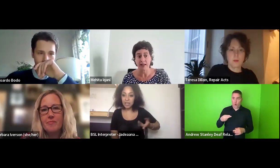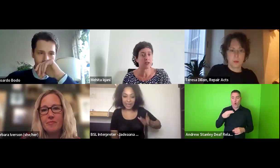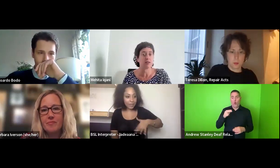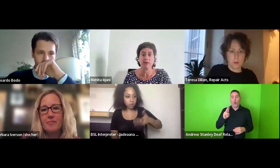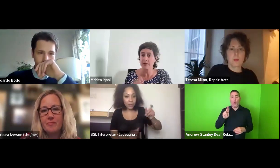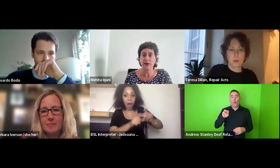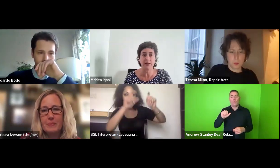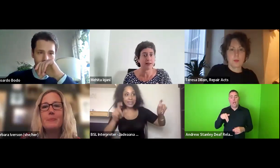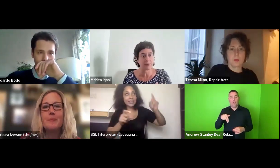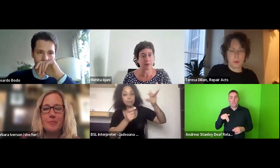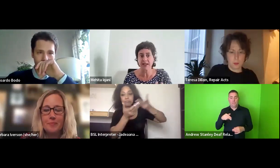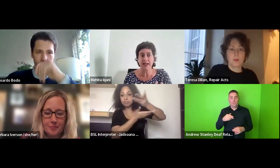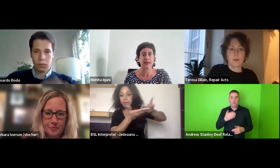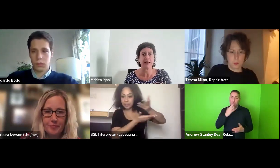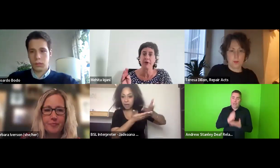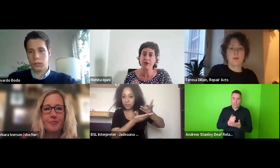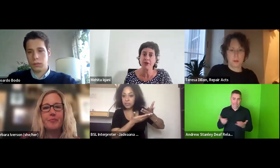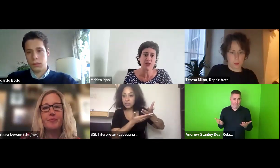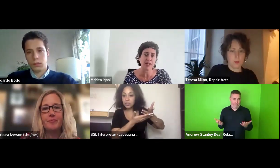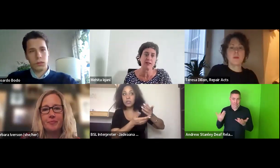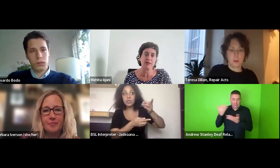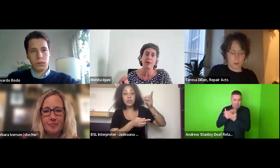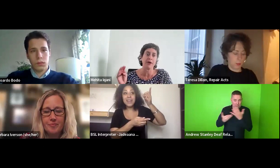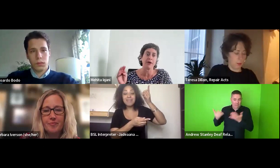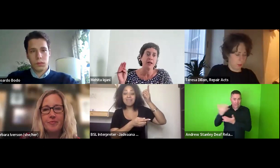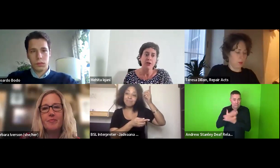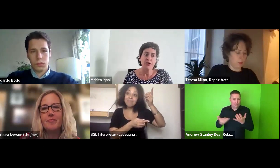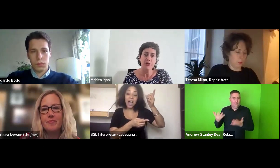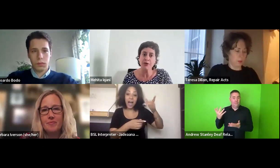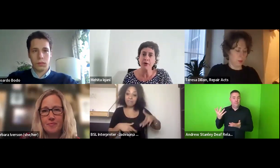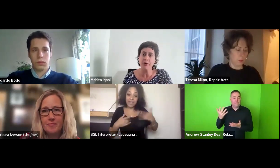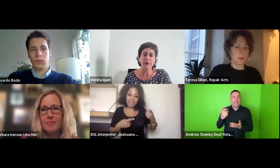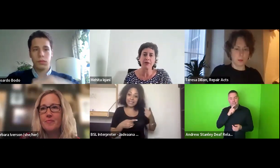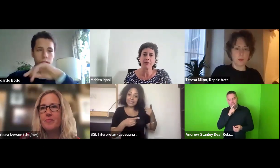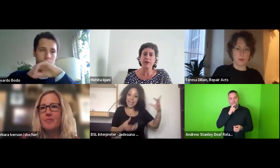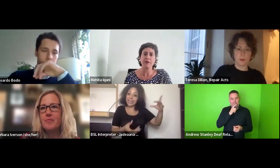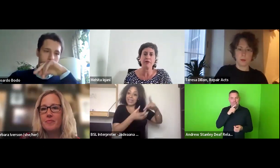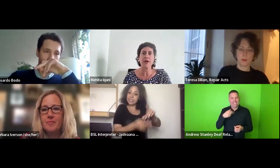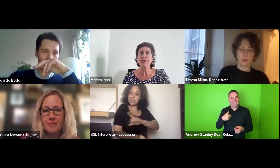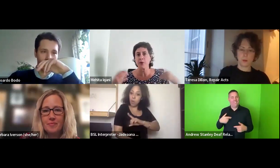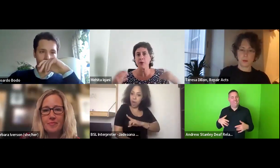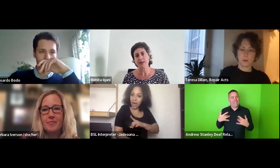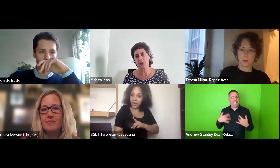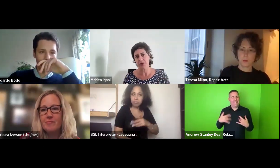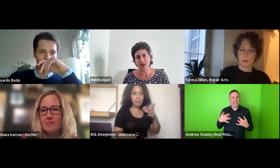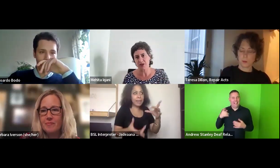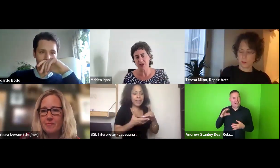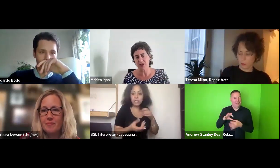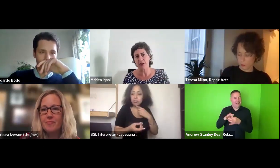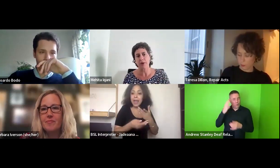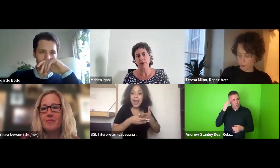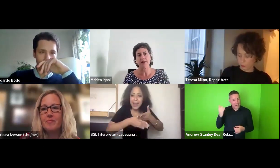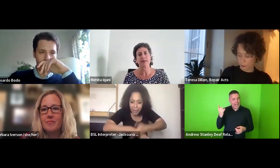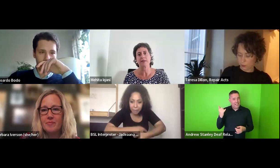are linked to recycling labor, to extractive labor, to, you know, the various ways in which